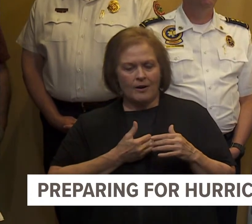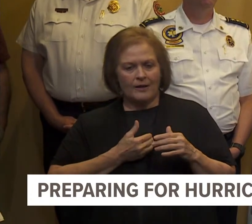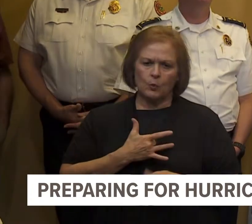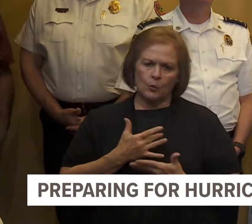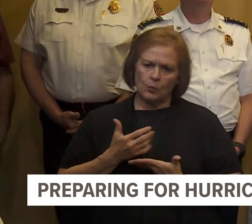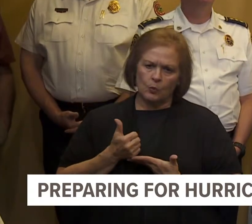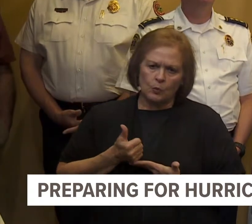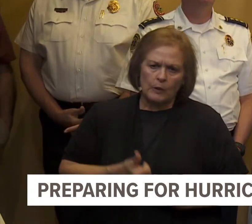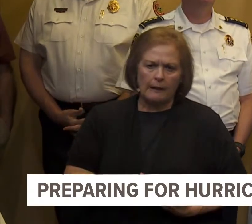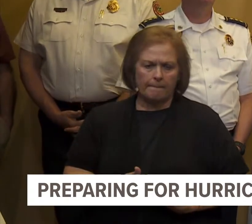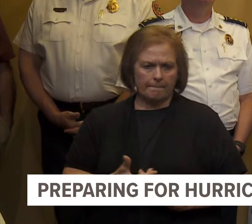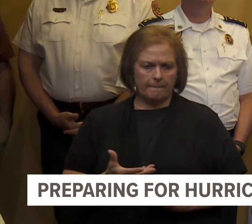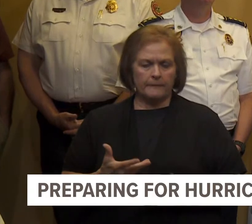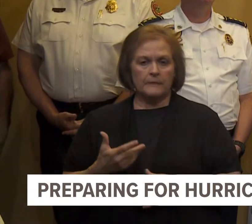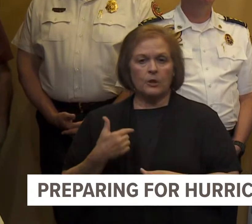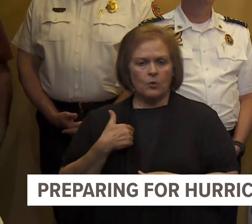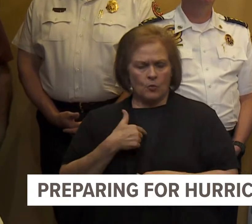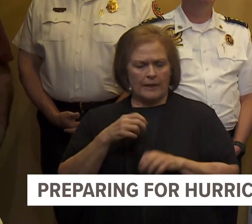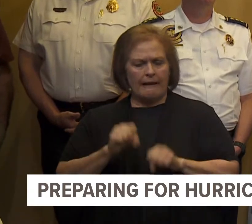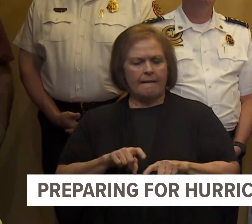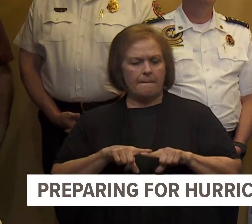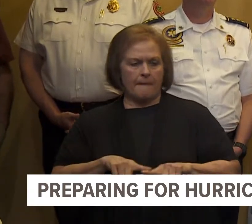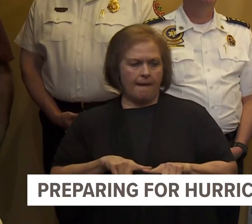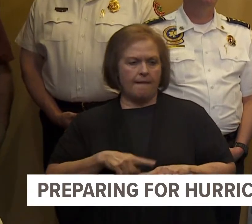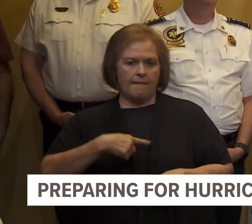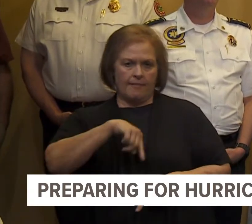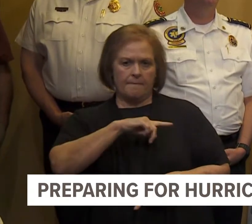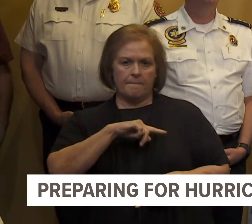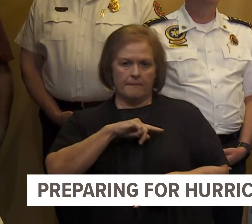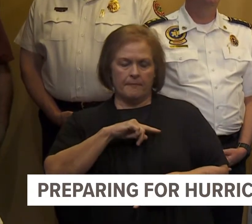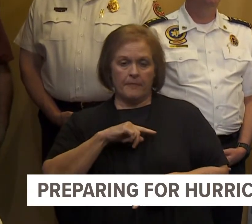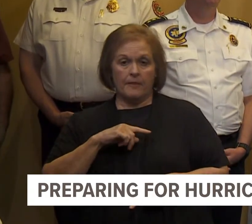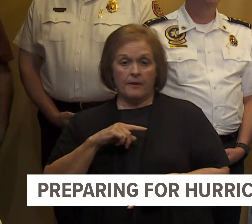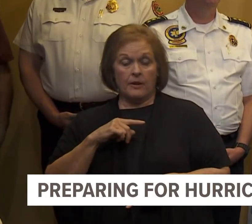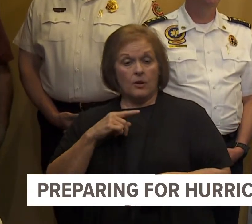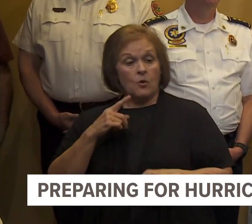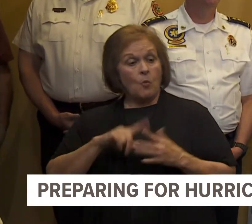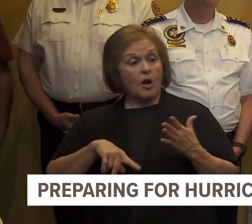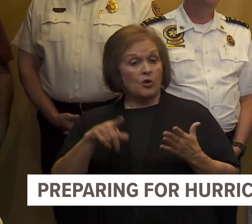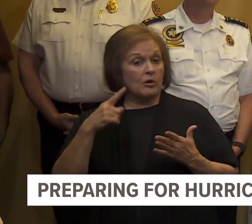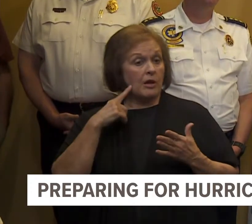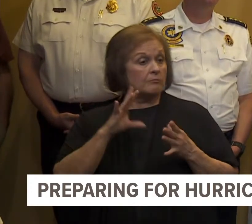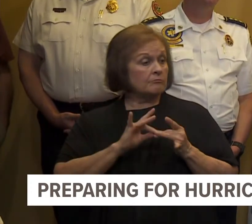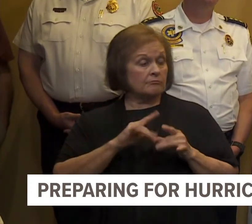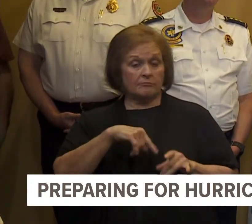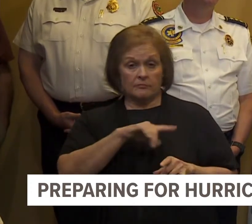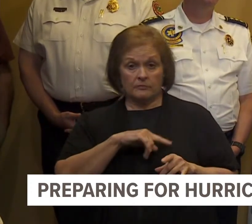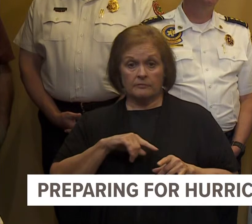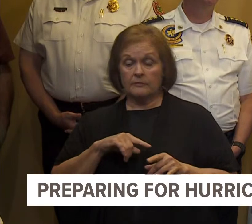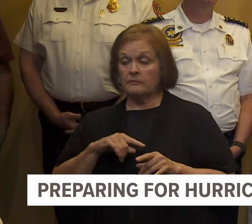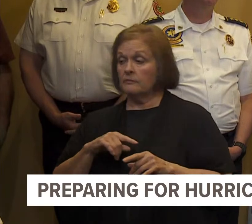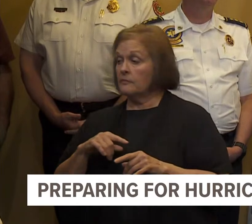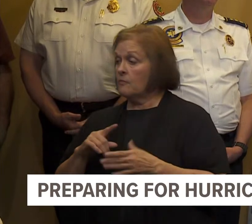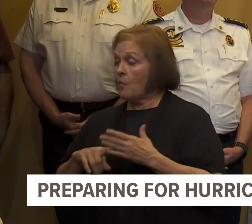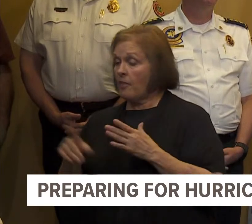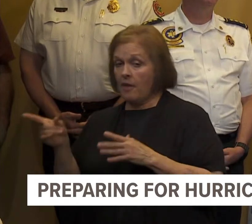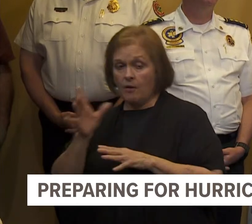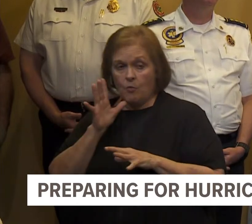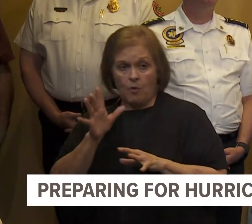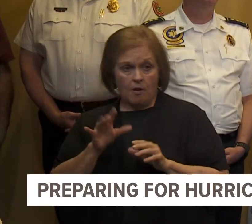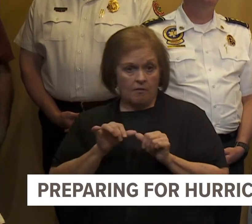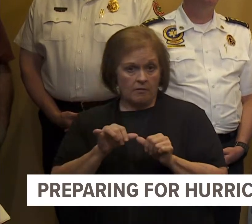with storms. We can depend on them. The message you've heard and will continue to hear from our leaders